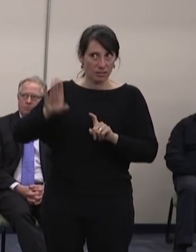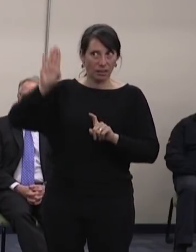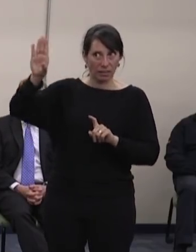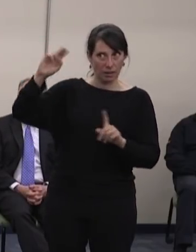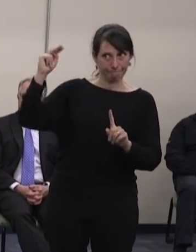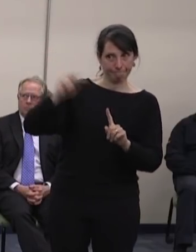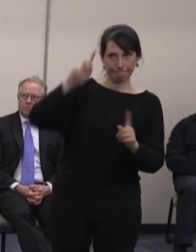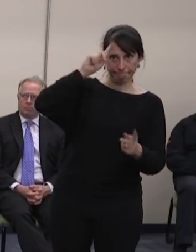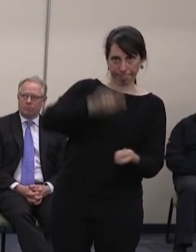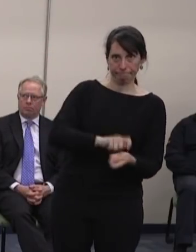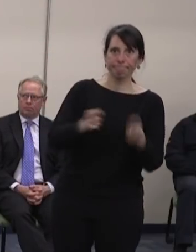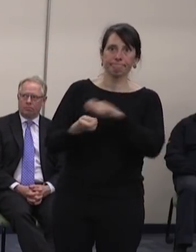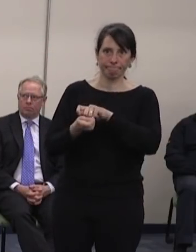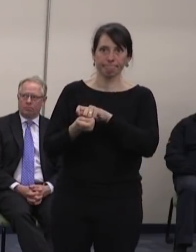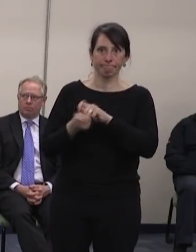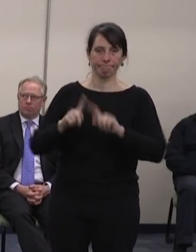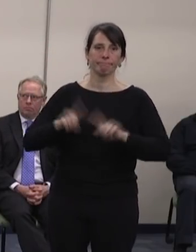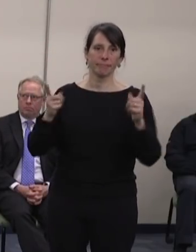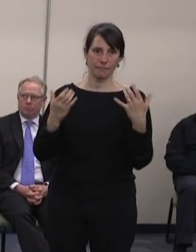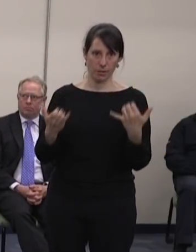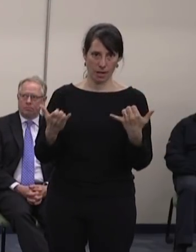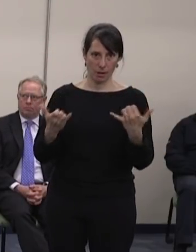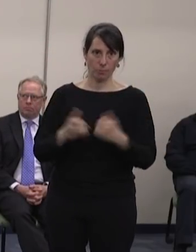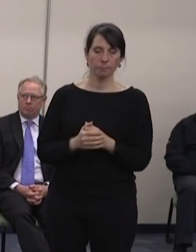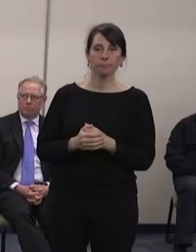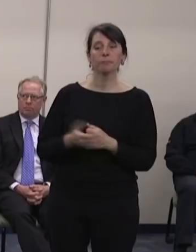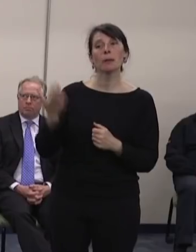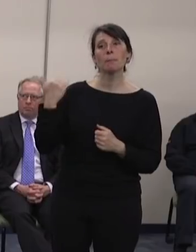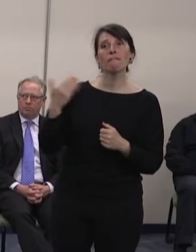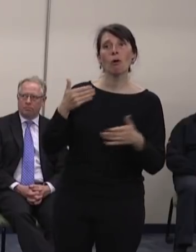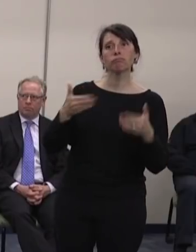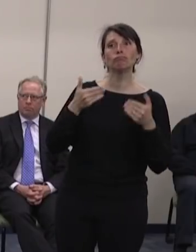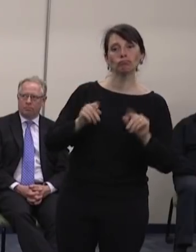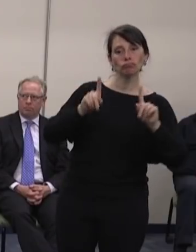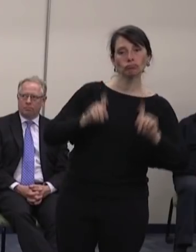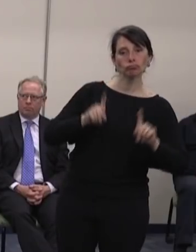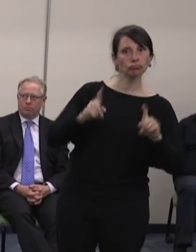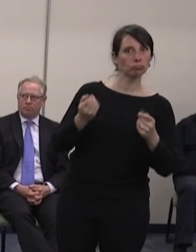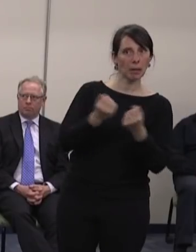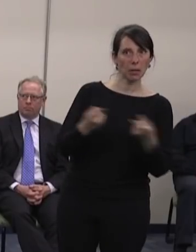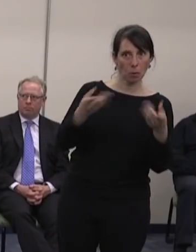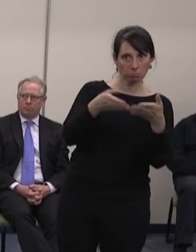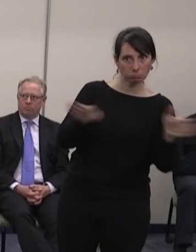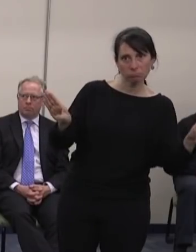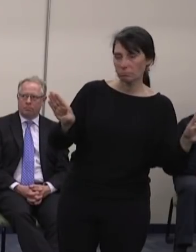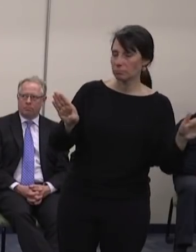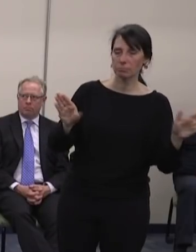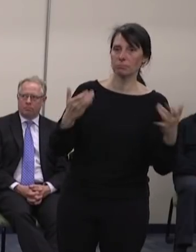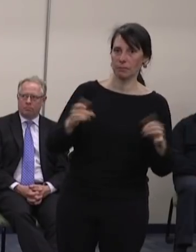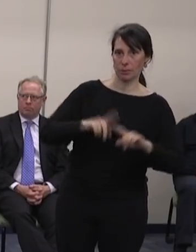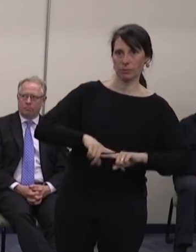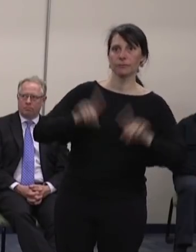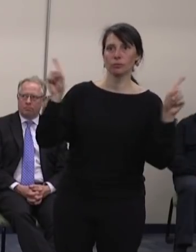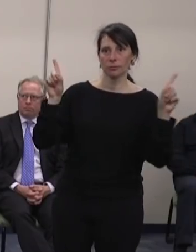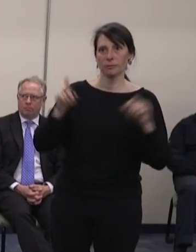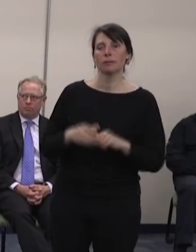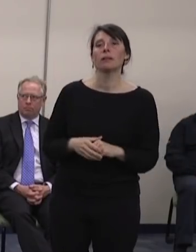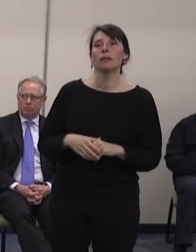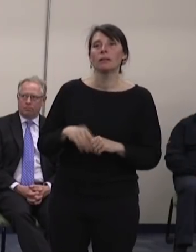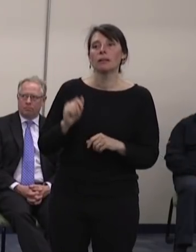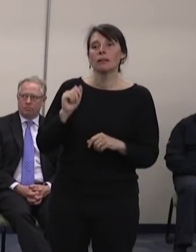Testing is no longer recommended for individuals with mild illness that can be managed safely at home.